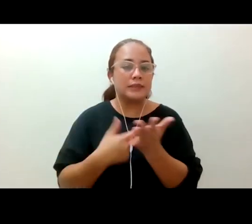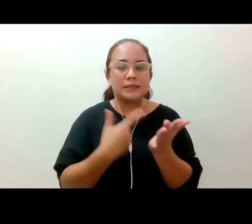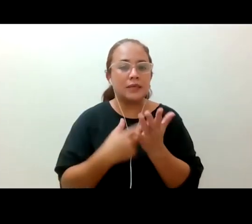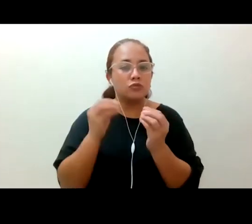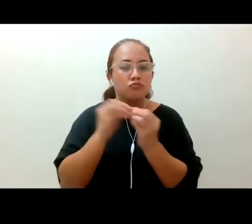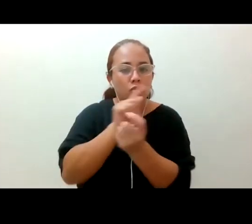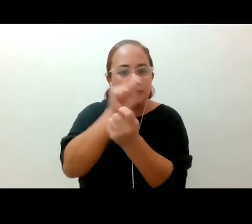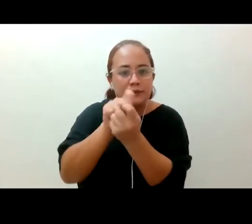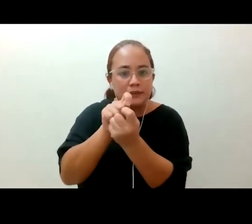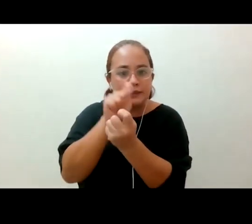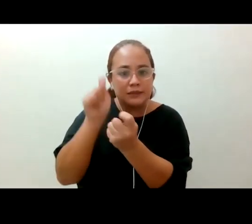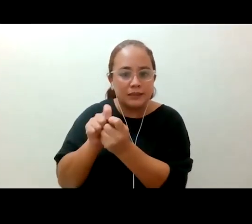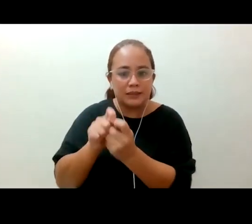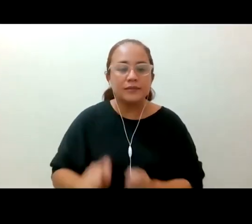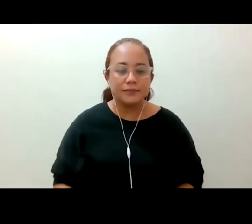detail.